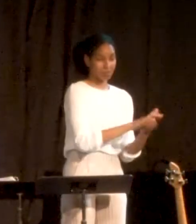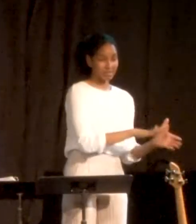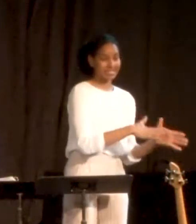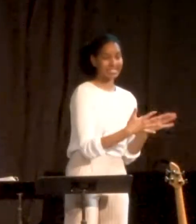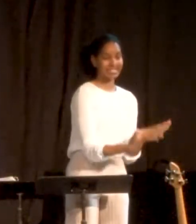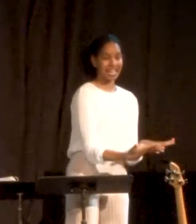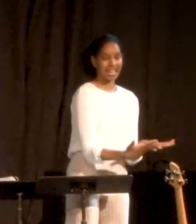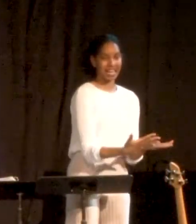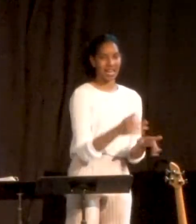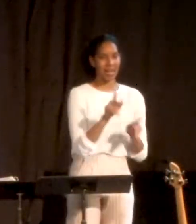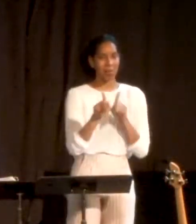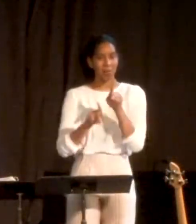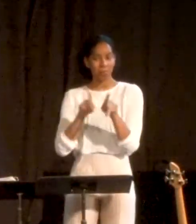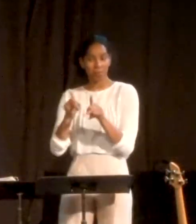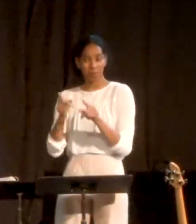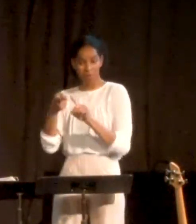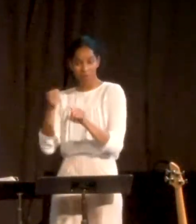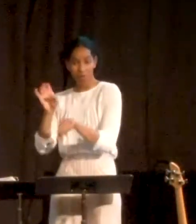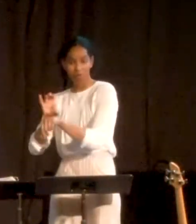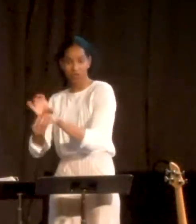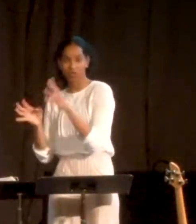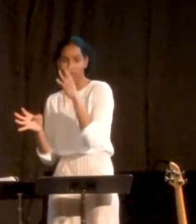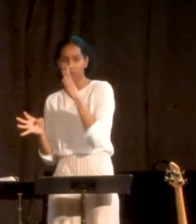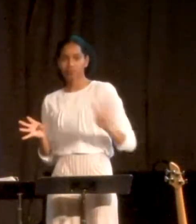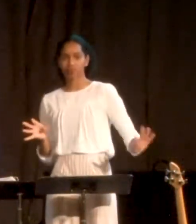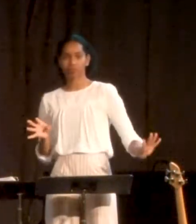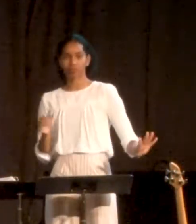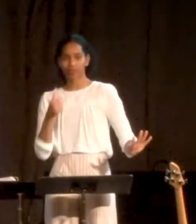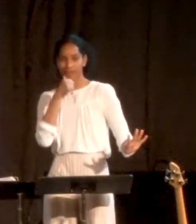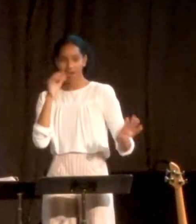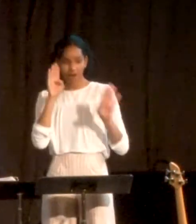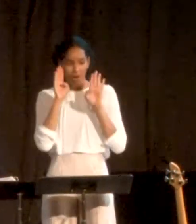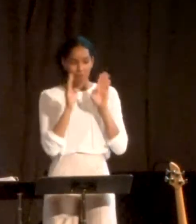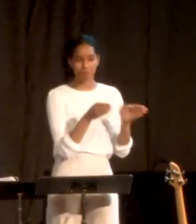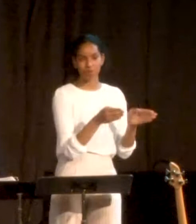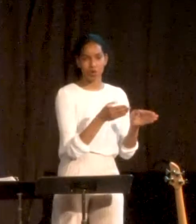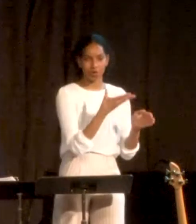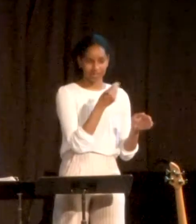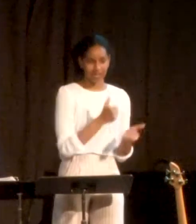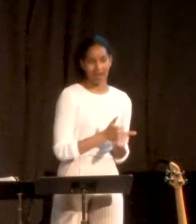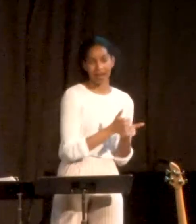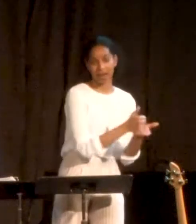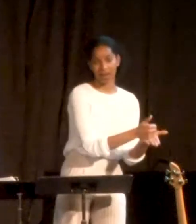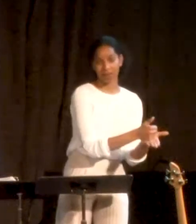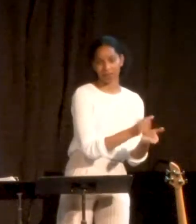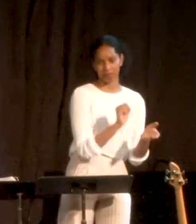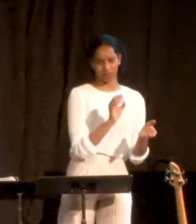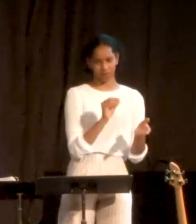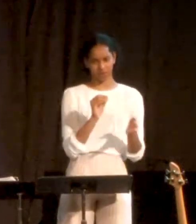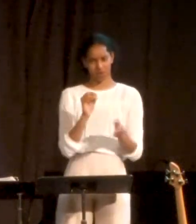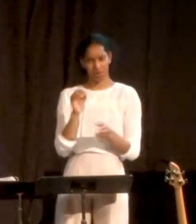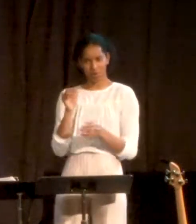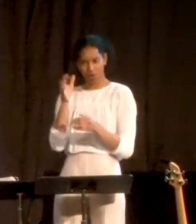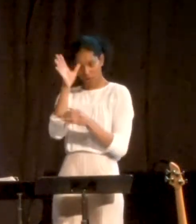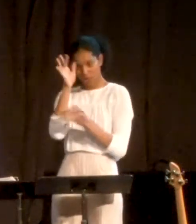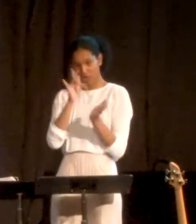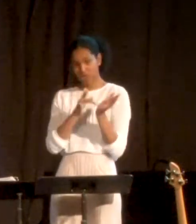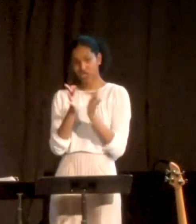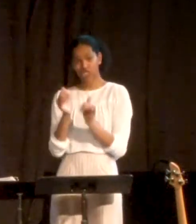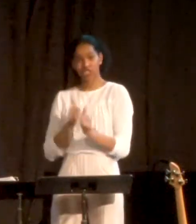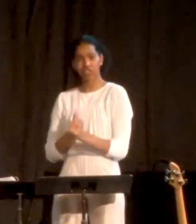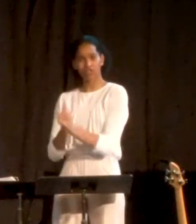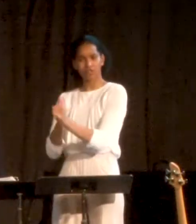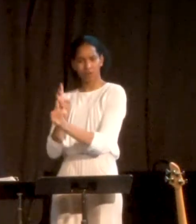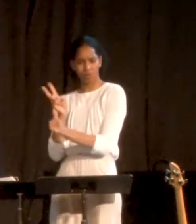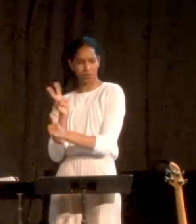And the 12 called together the whole community of the disciples and said, "Now, it's not right that we should neglect